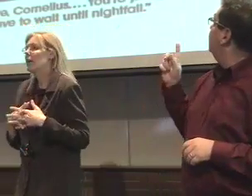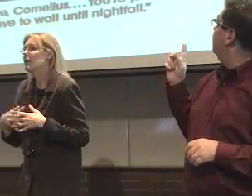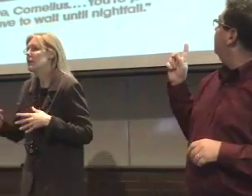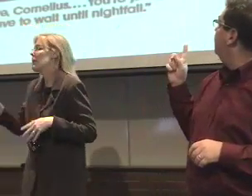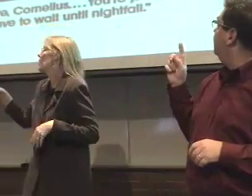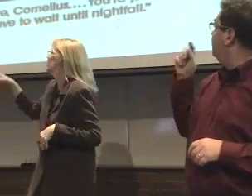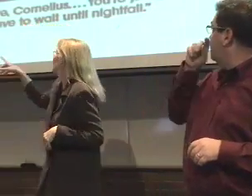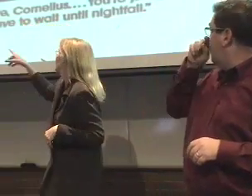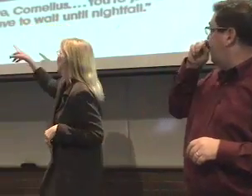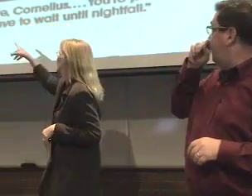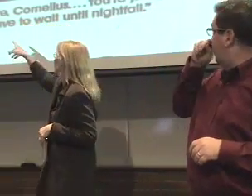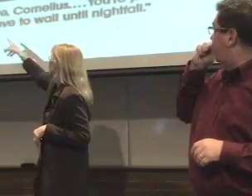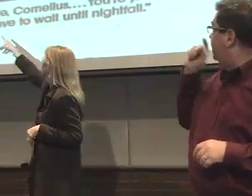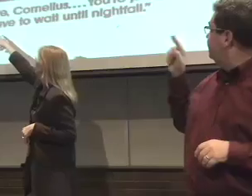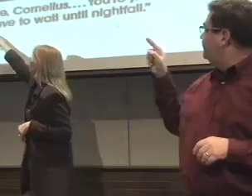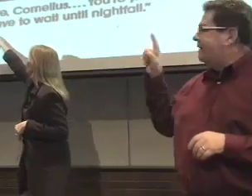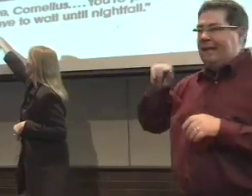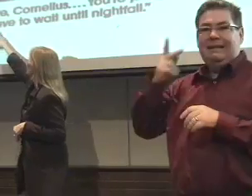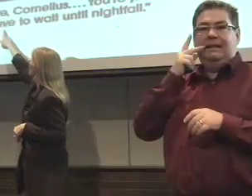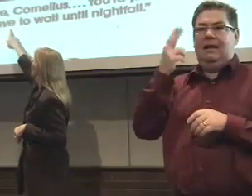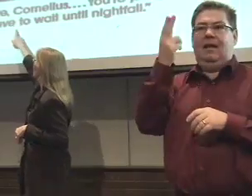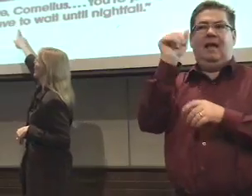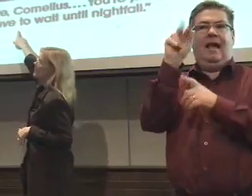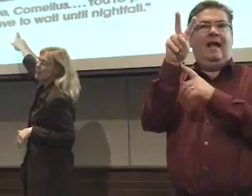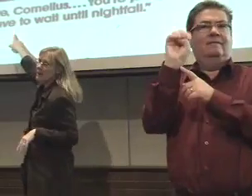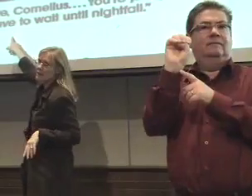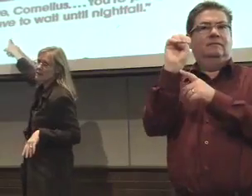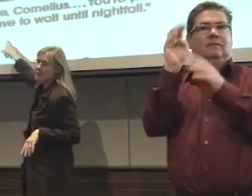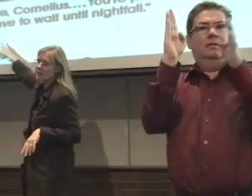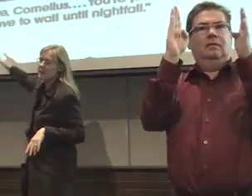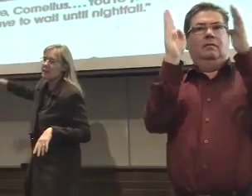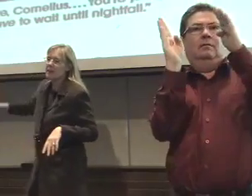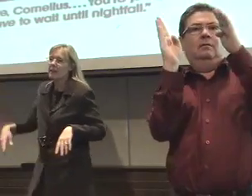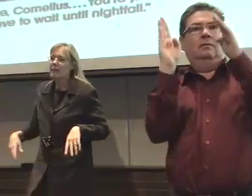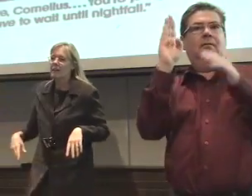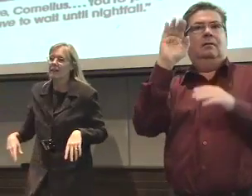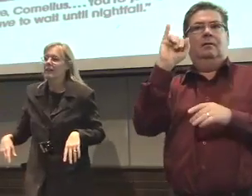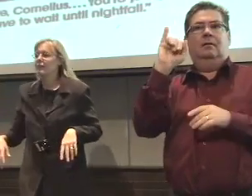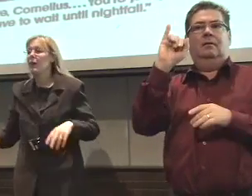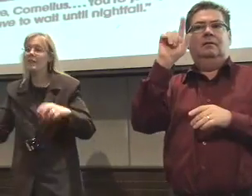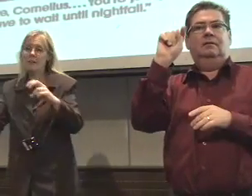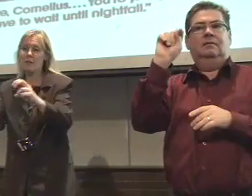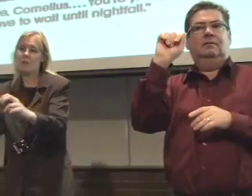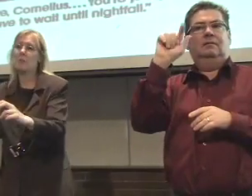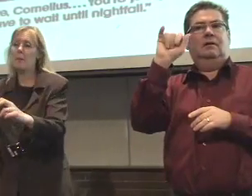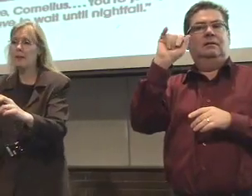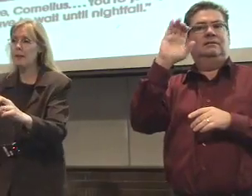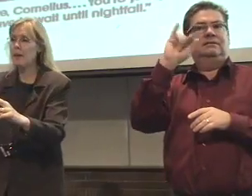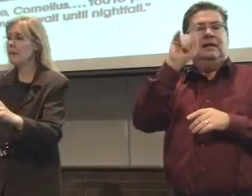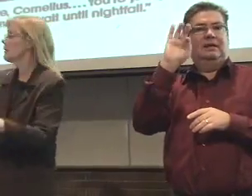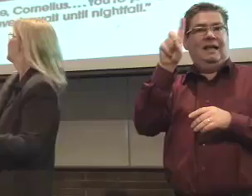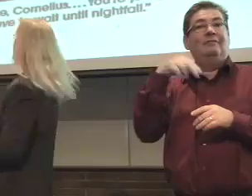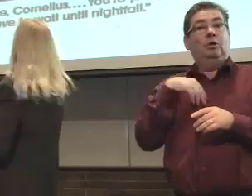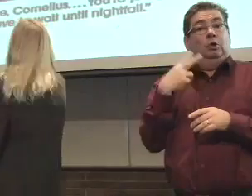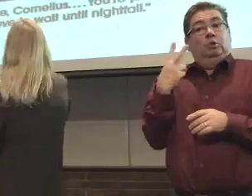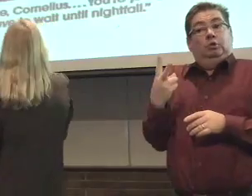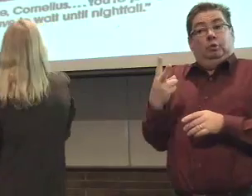Here's the part that's the hard part. This is italicized. So obviously there's two people in there. And he